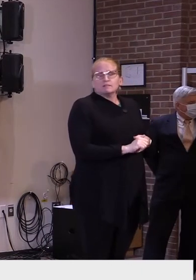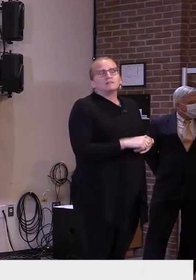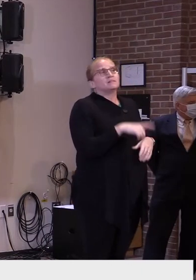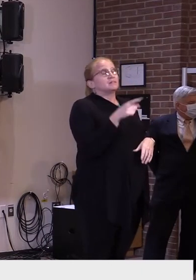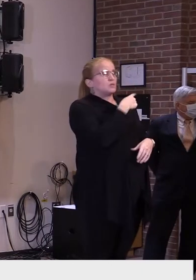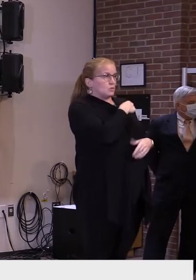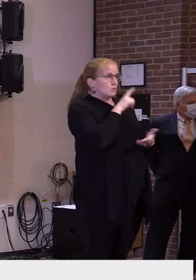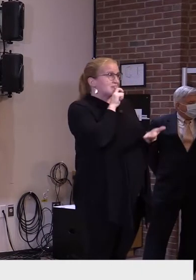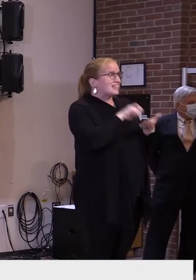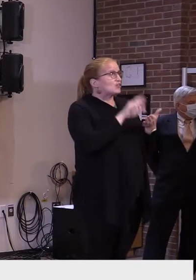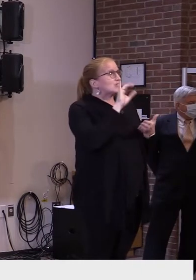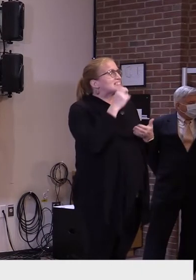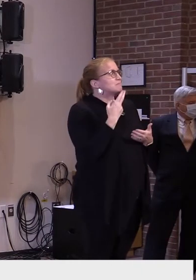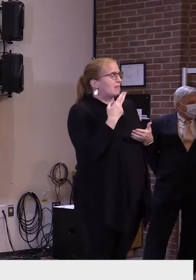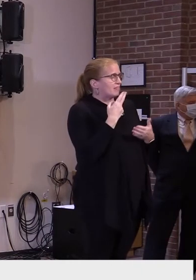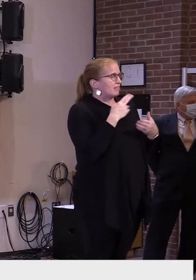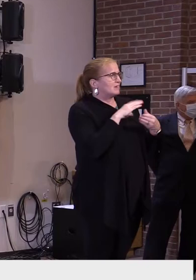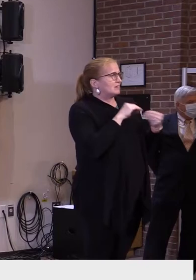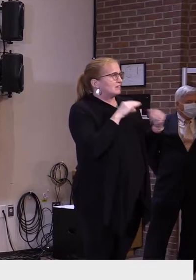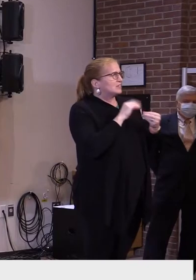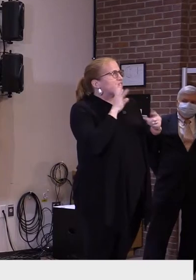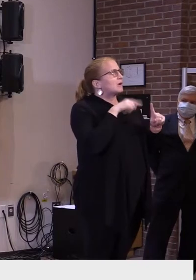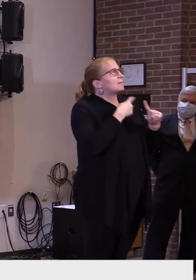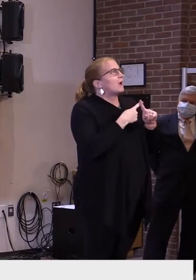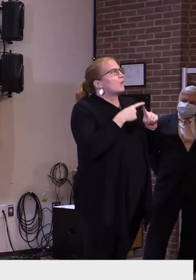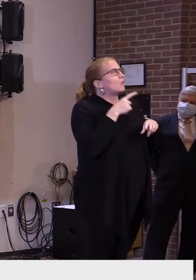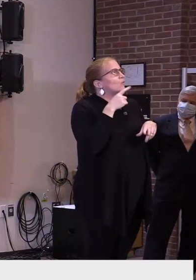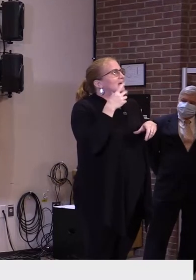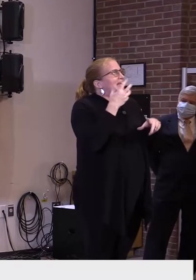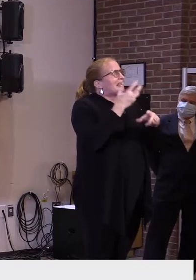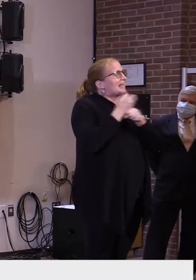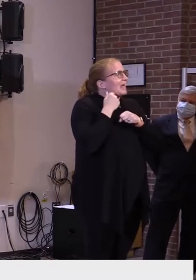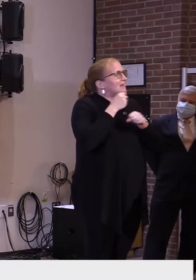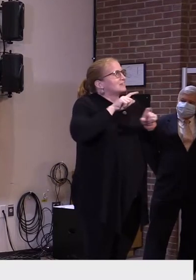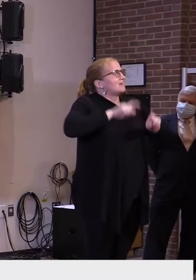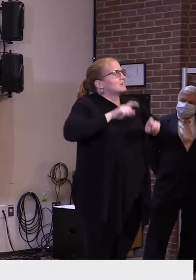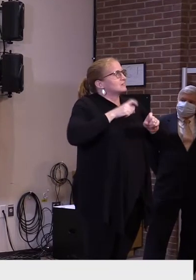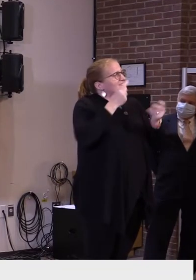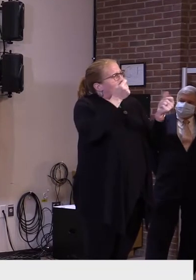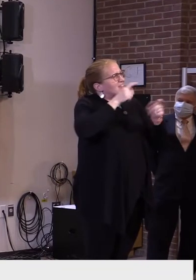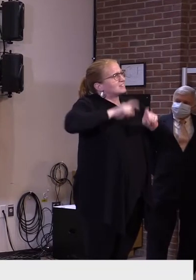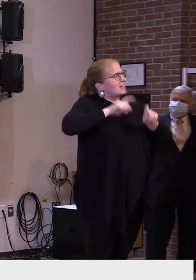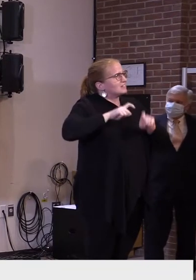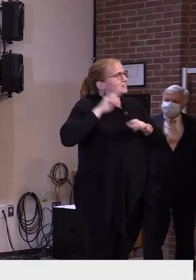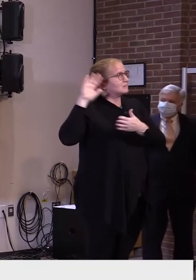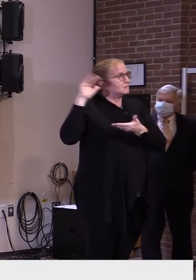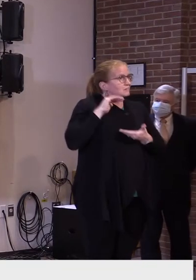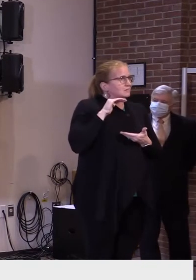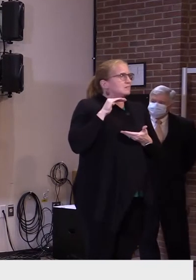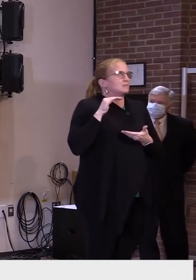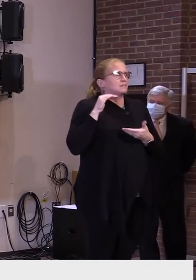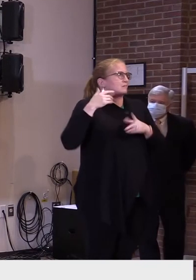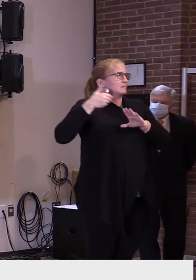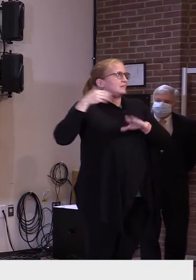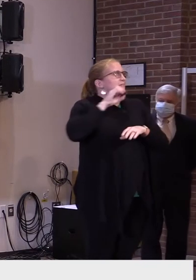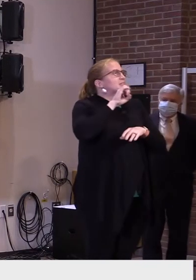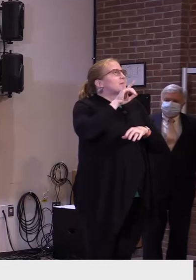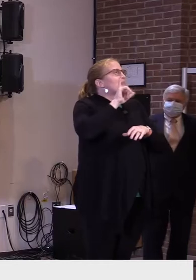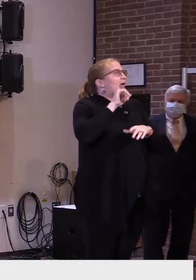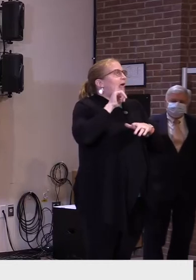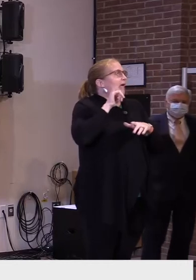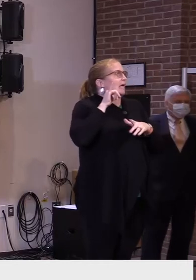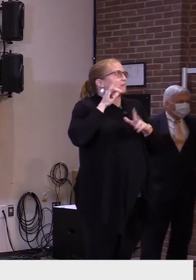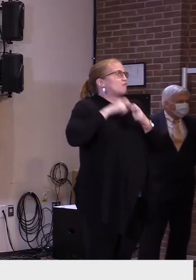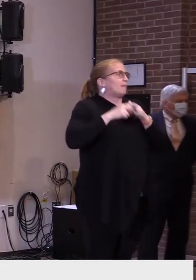Secretary Smith touched on supply chain issues with rapid antigen testing. I know you said